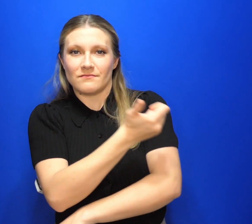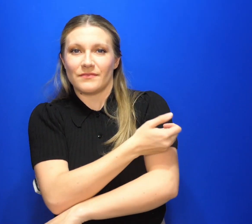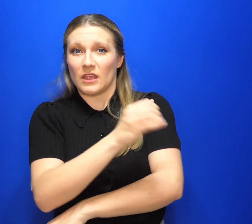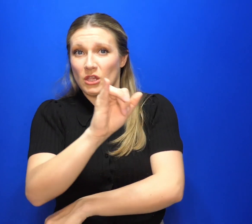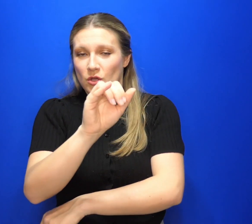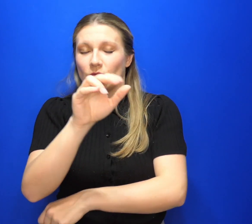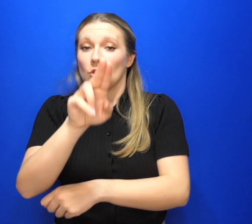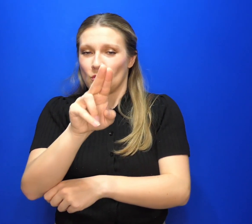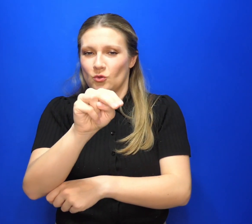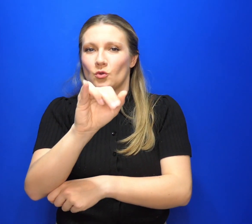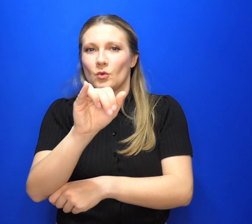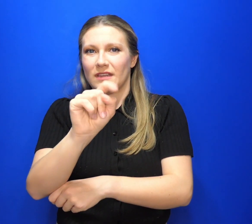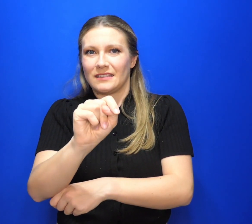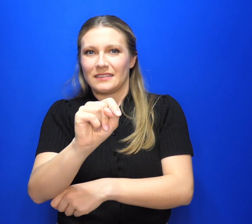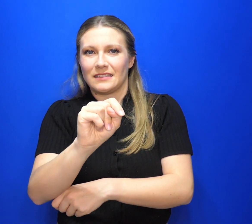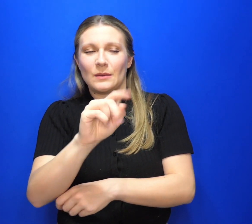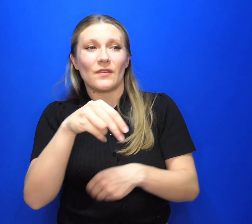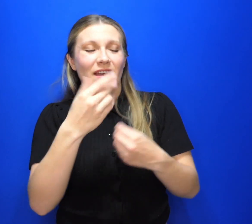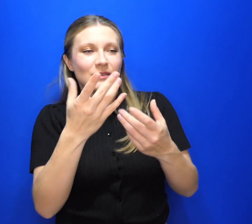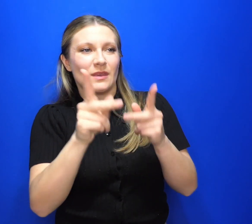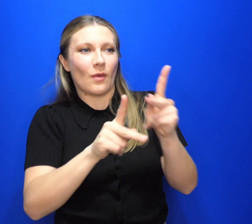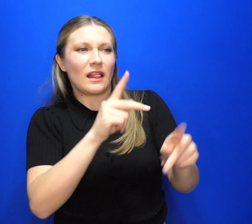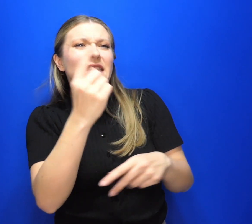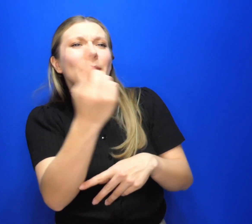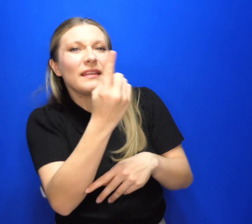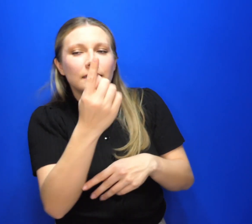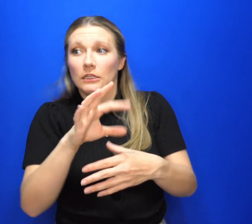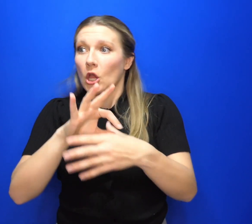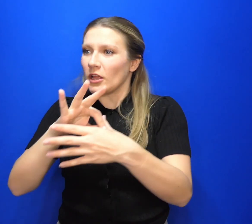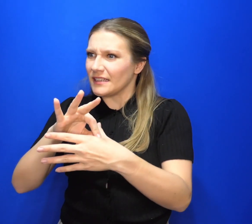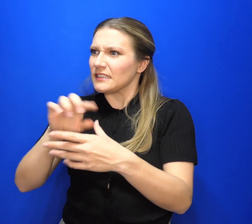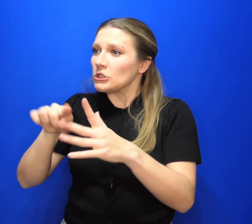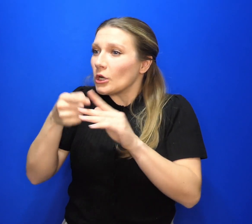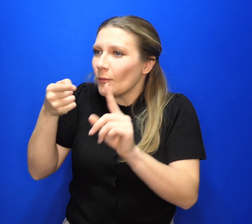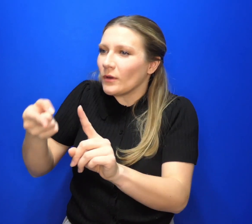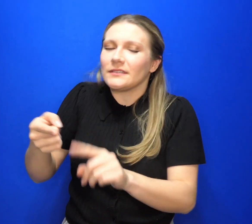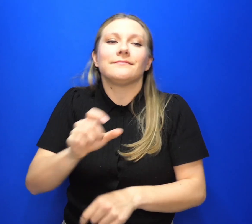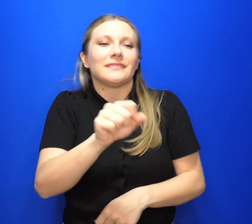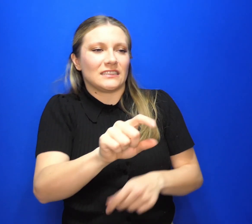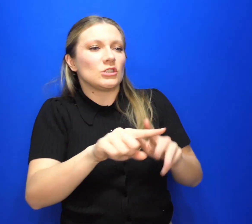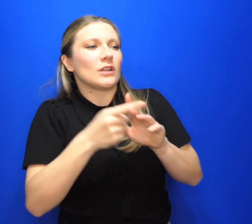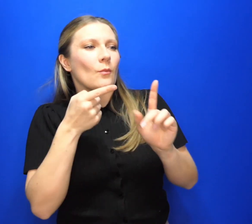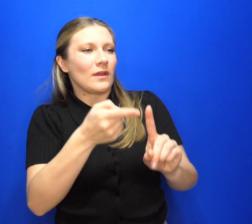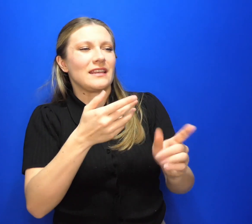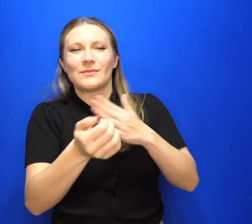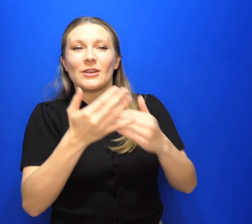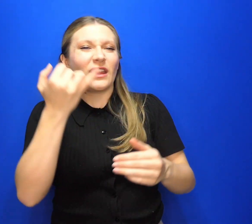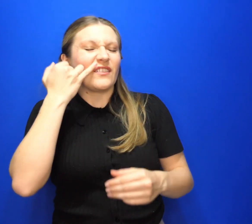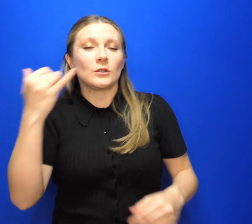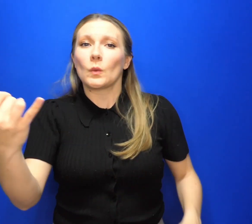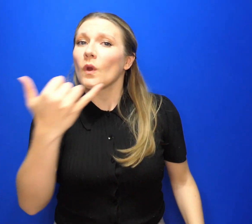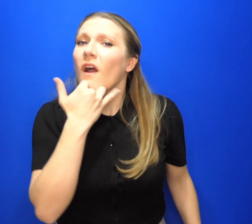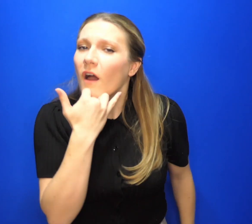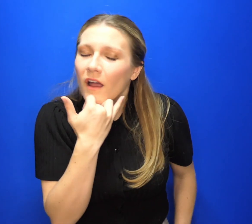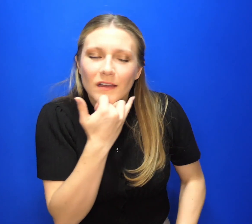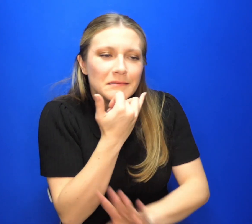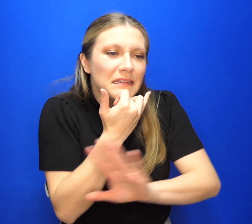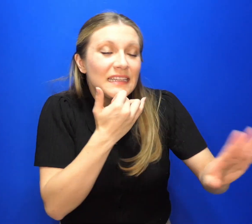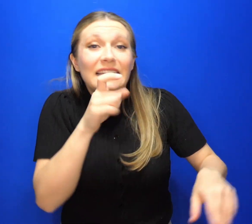Right? At least it gives people context, something a starting to point. Work with, a starting point. Even if it's completely wrong and they need to be a 1